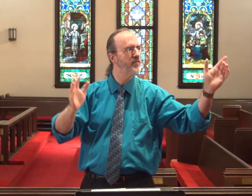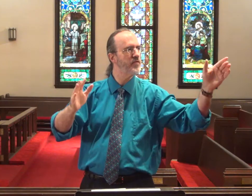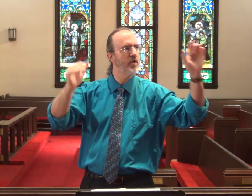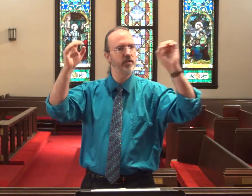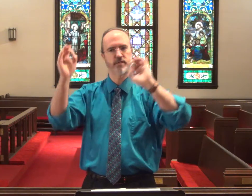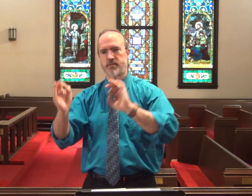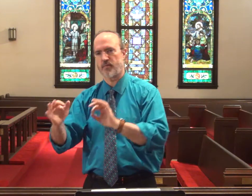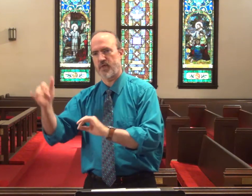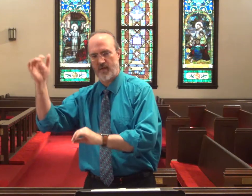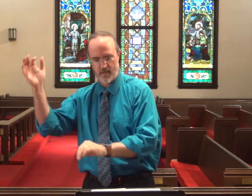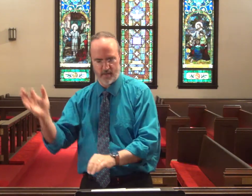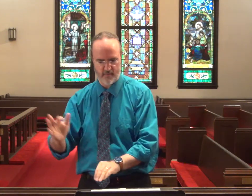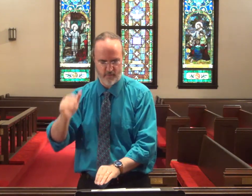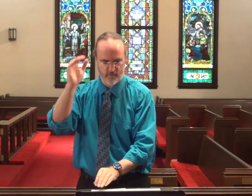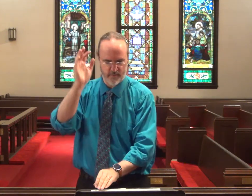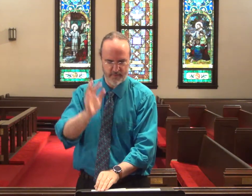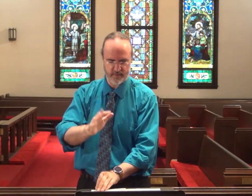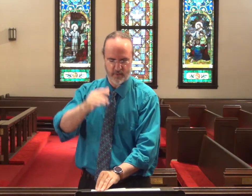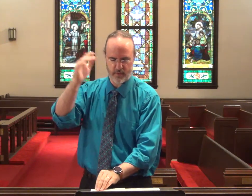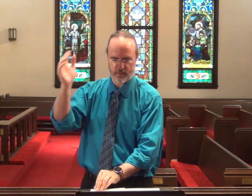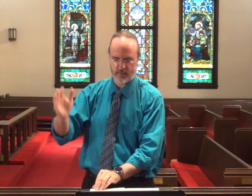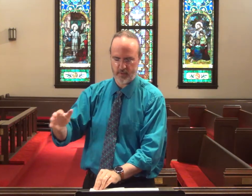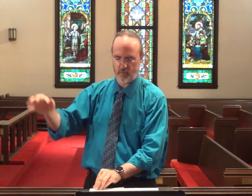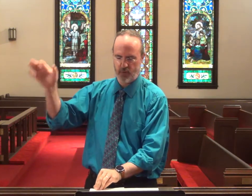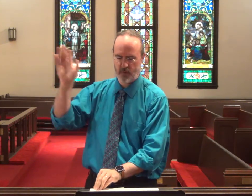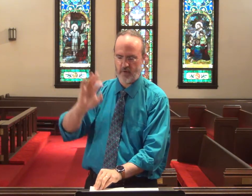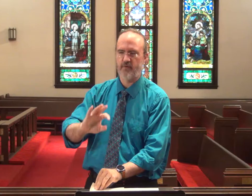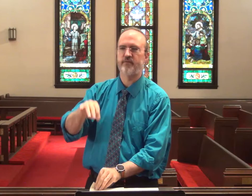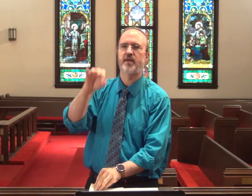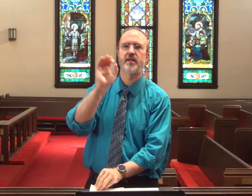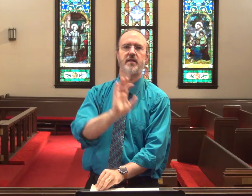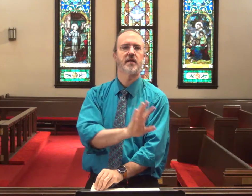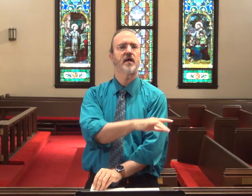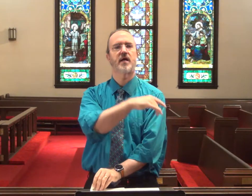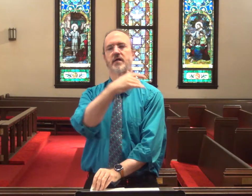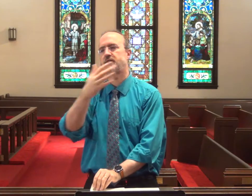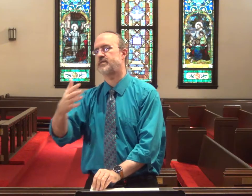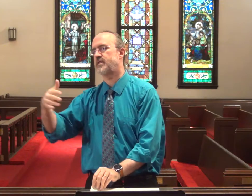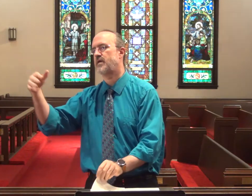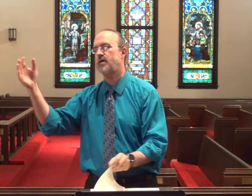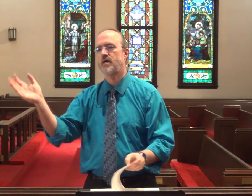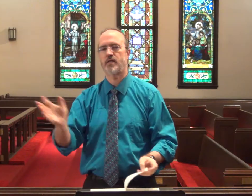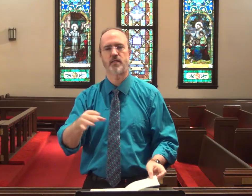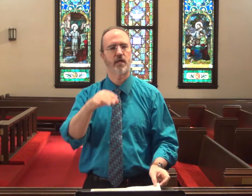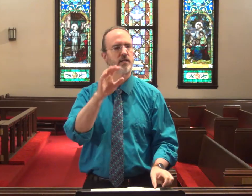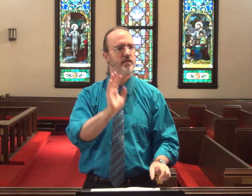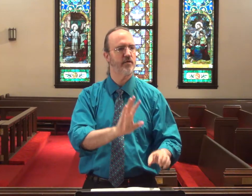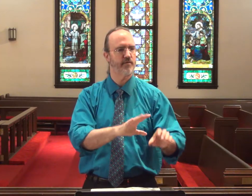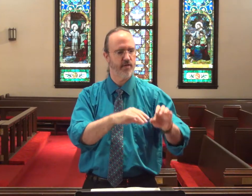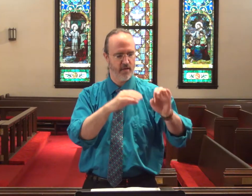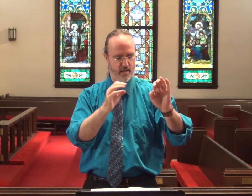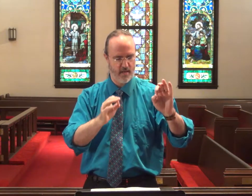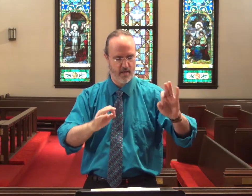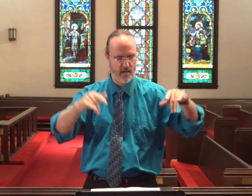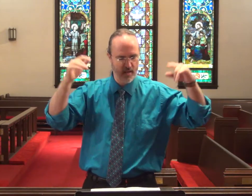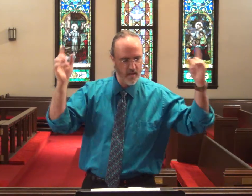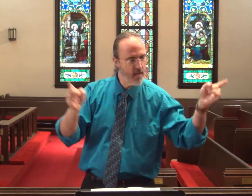hallelujah. And my soul, stained with sorrow, fading as the light of